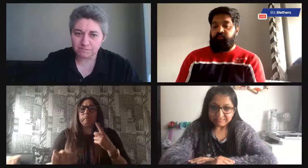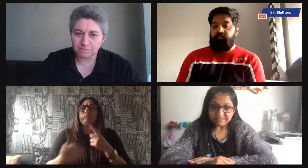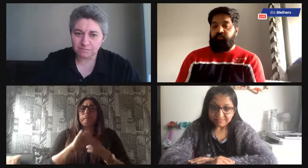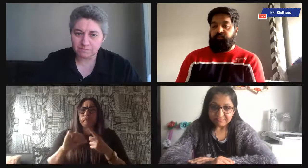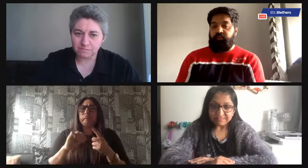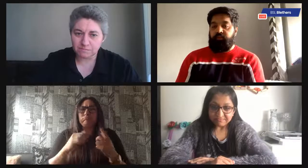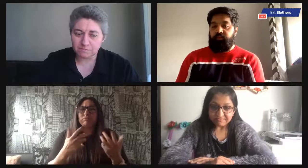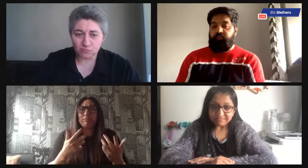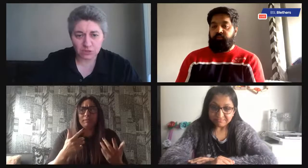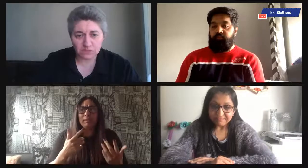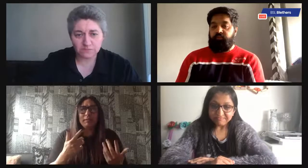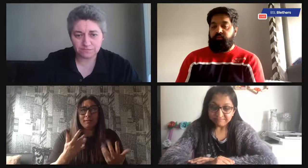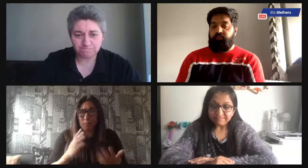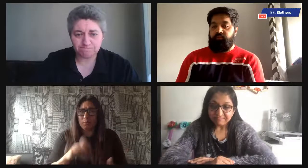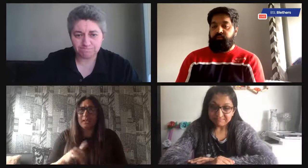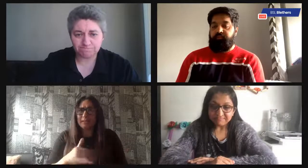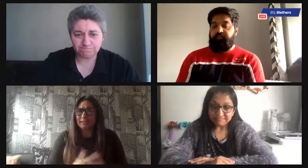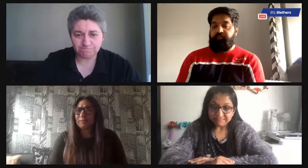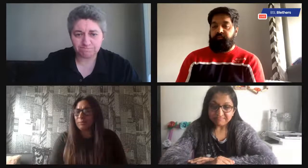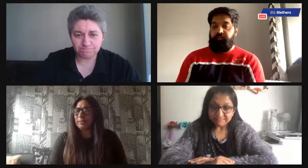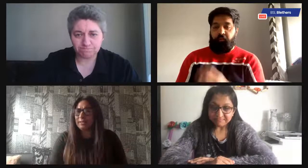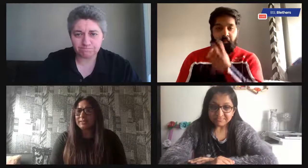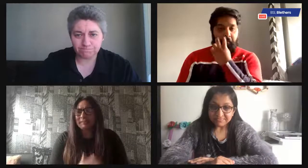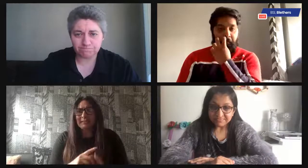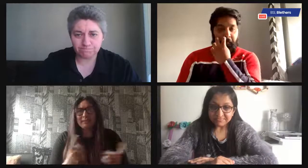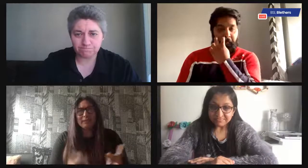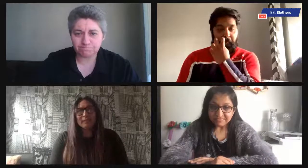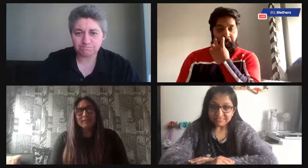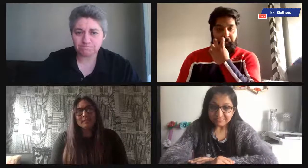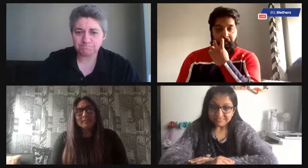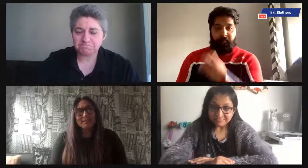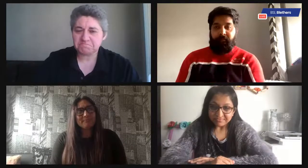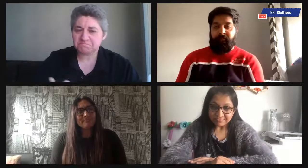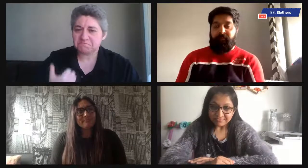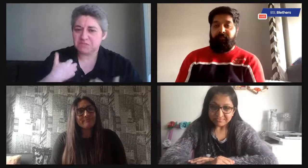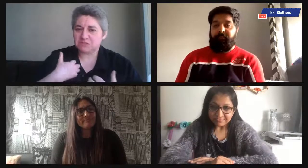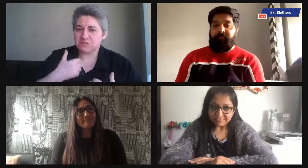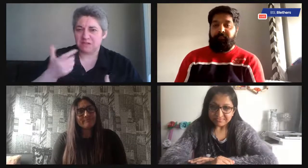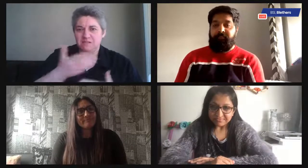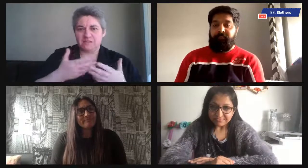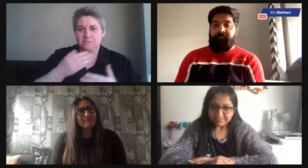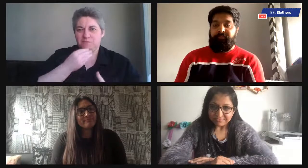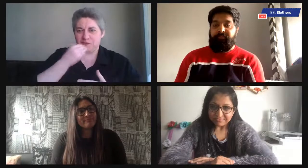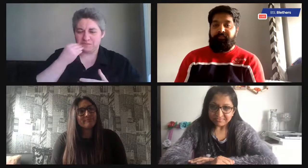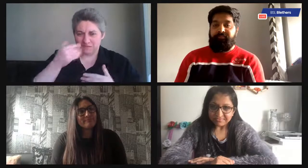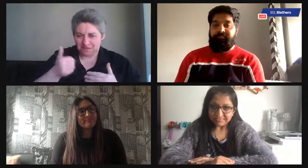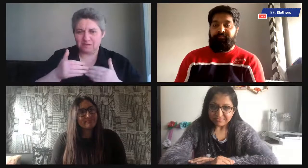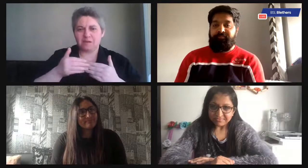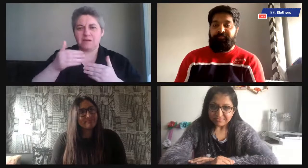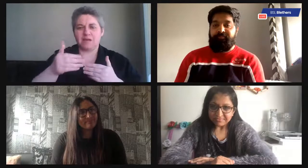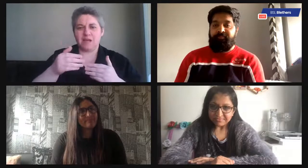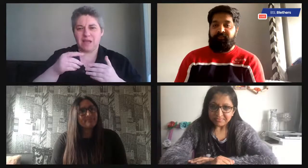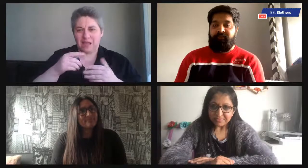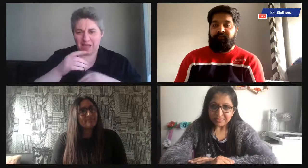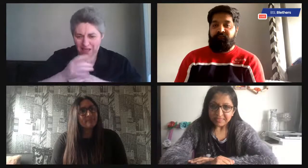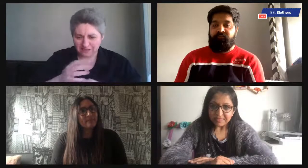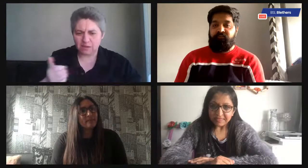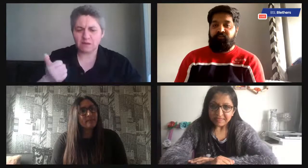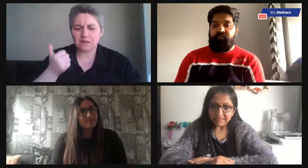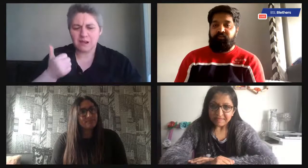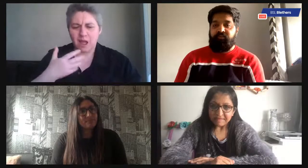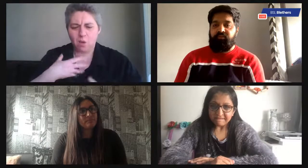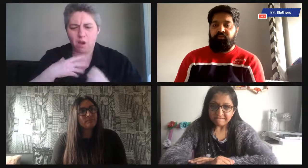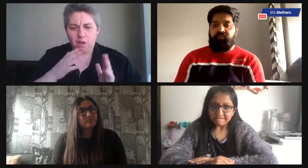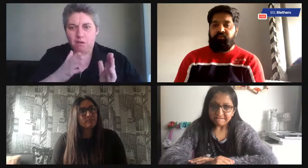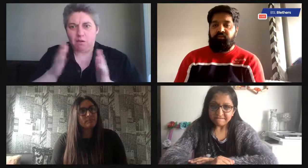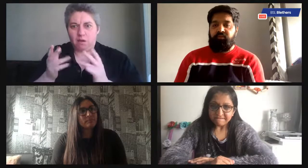not. I mean, it's really had a massive impact on everybody. As times went on.